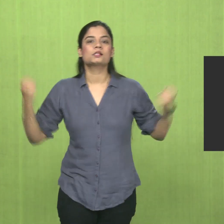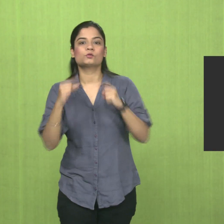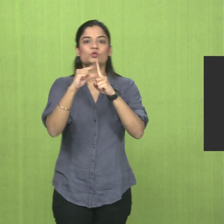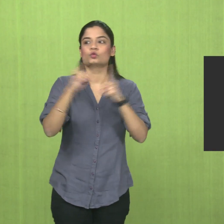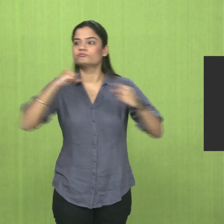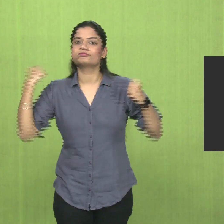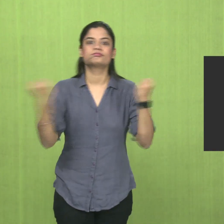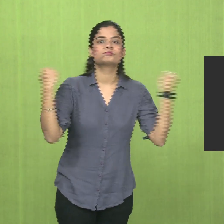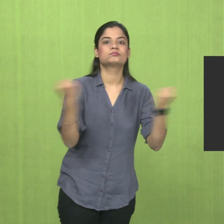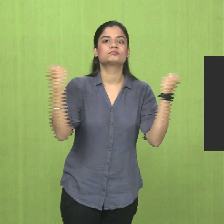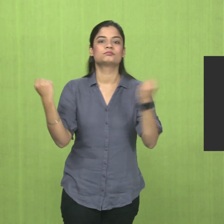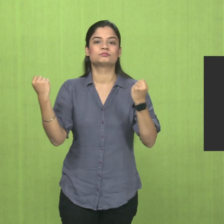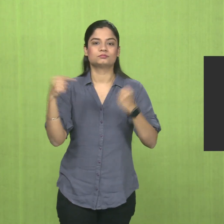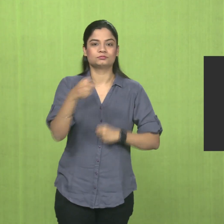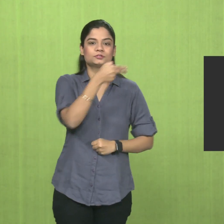singing, dancing, swimming, etc.